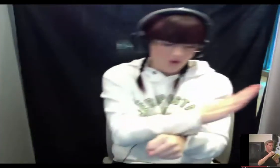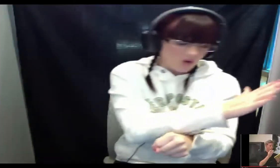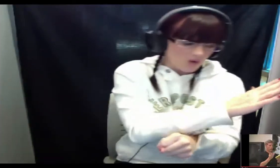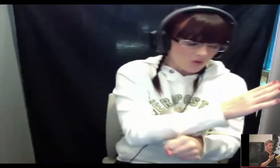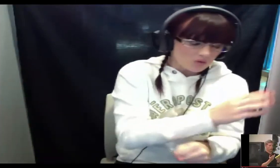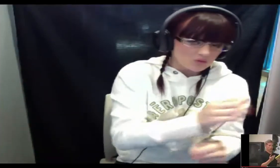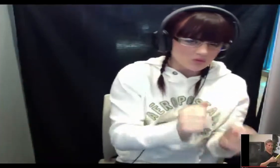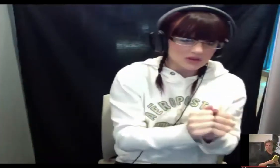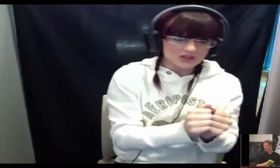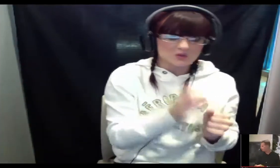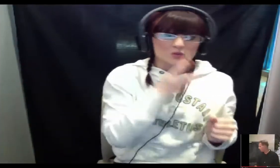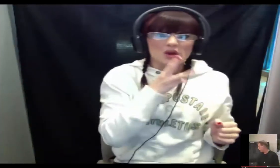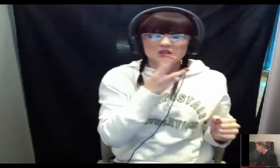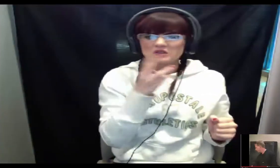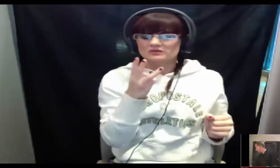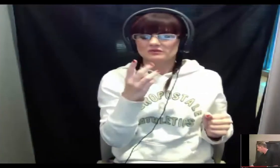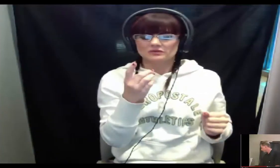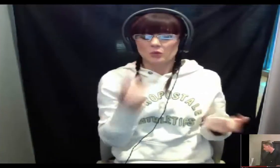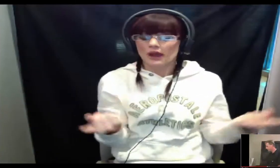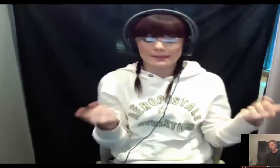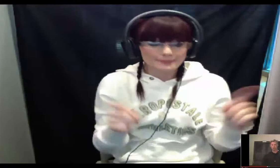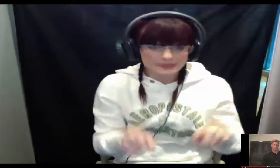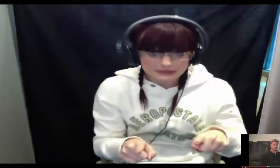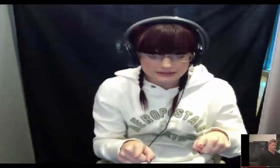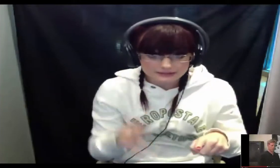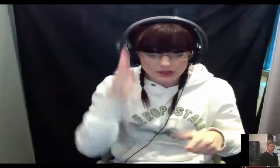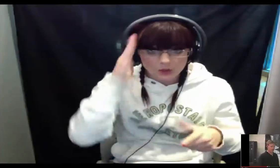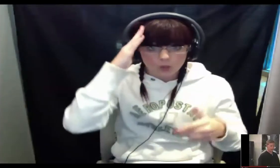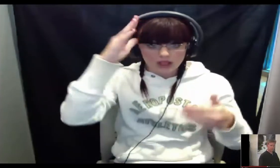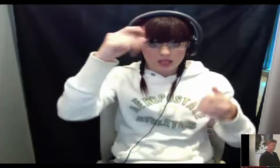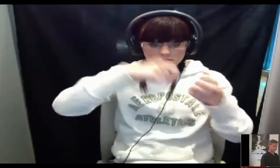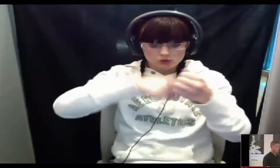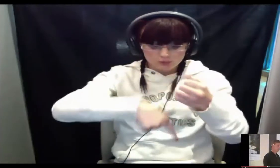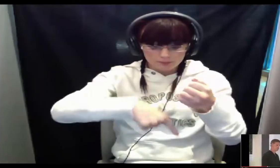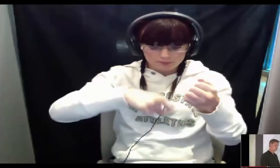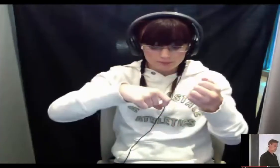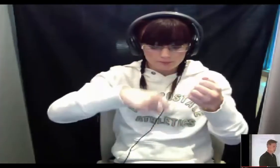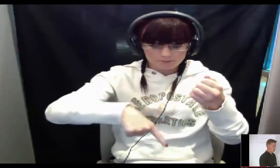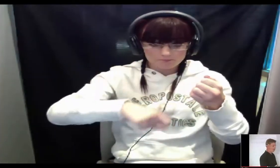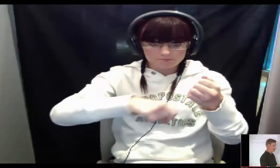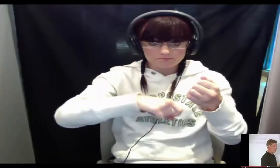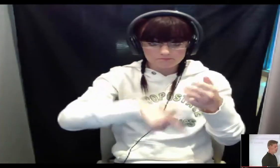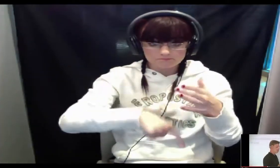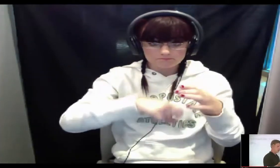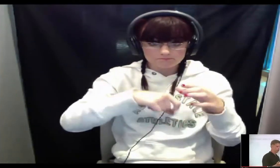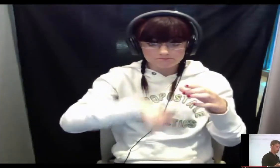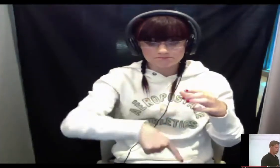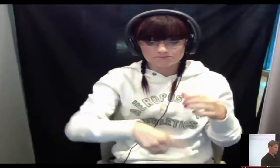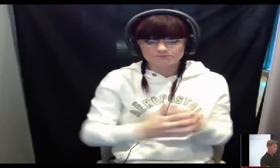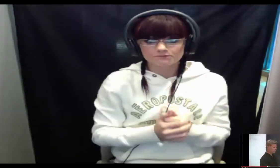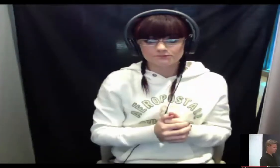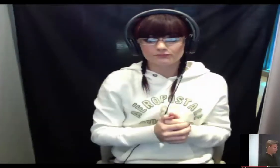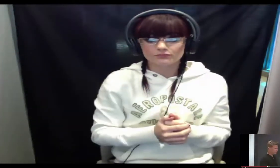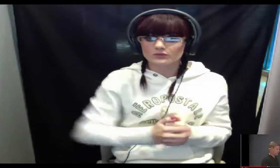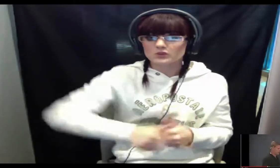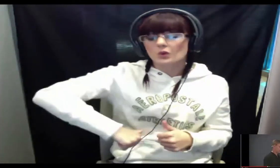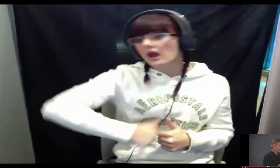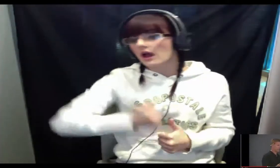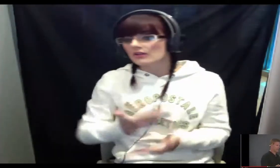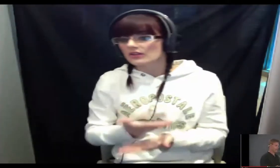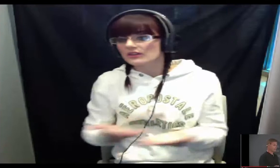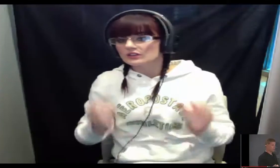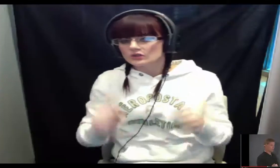So it's only holding a certain amount of water, and eventually it's going to start giving some of that off. Other things you can describe as being